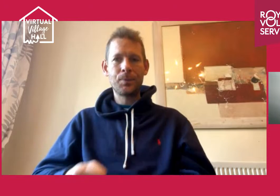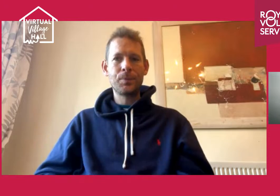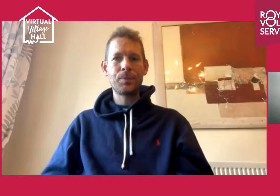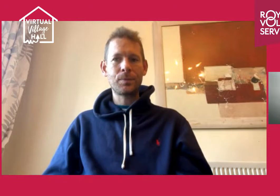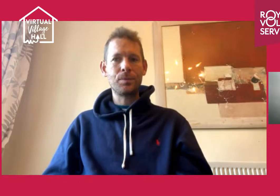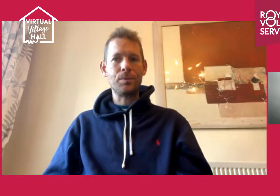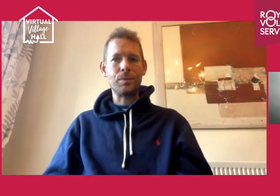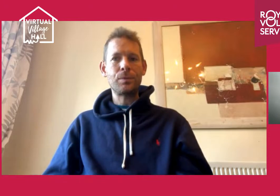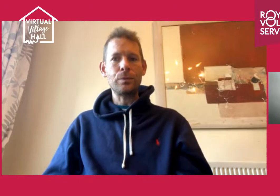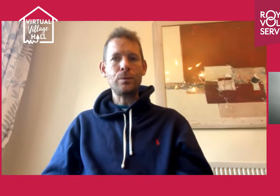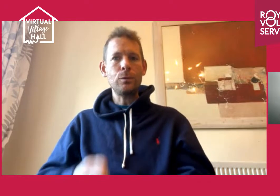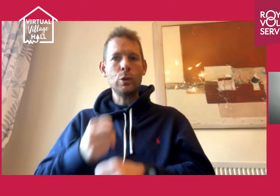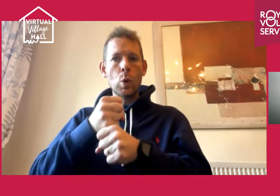horse,